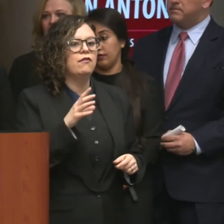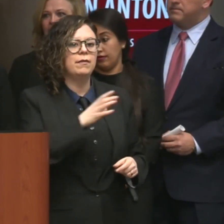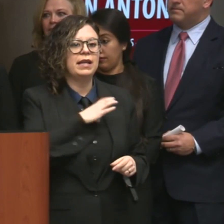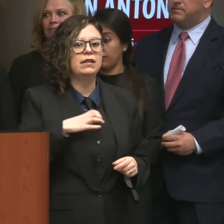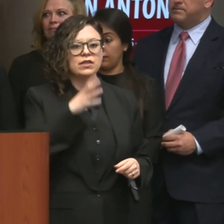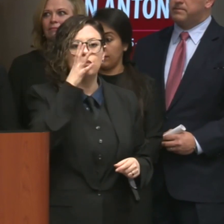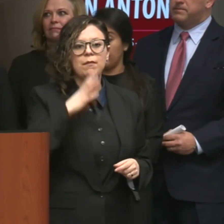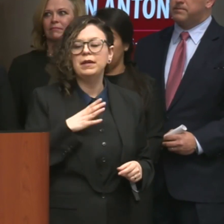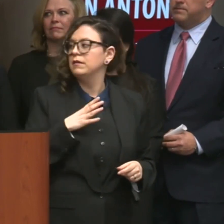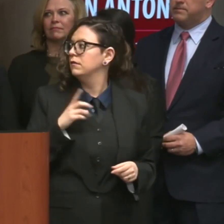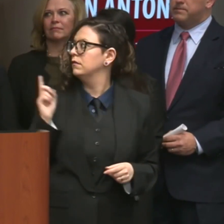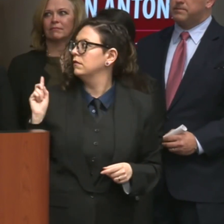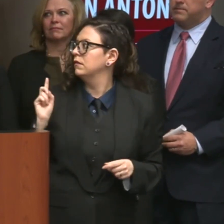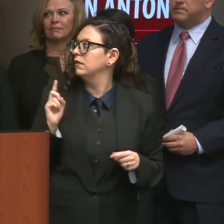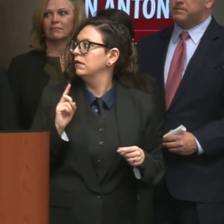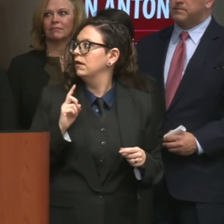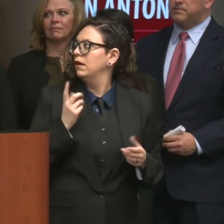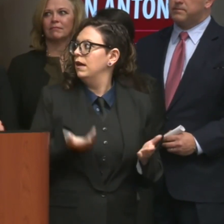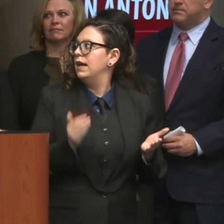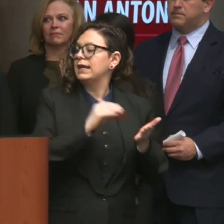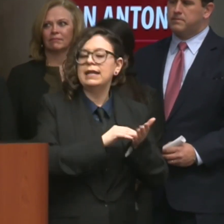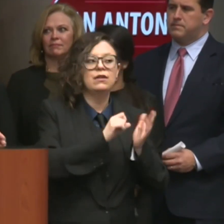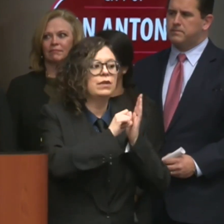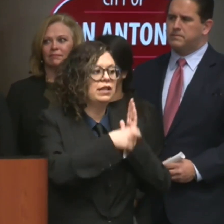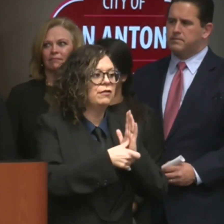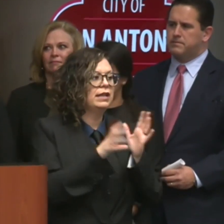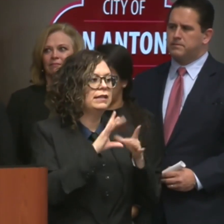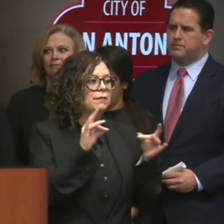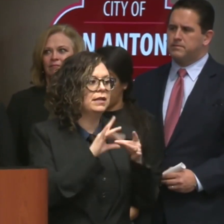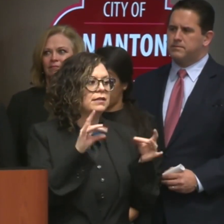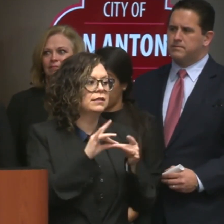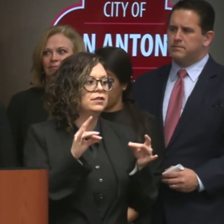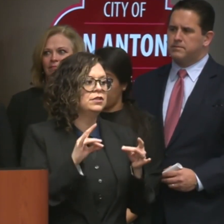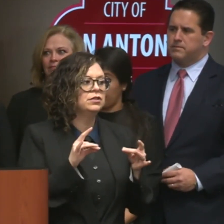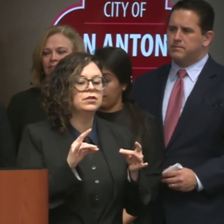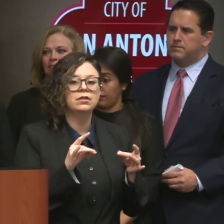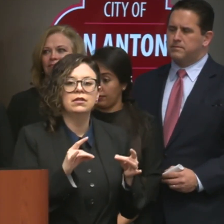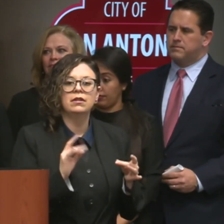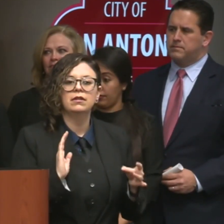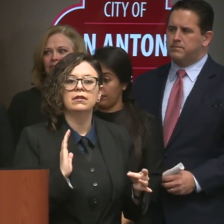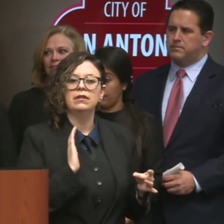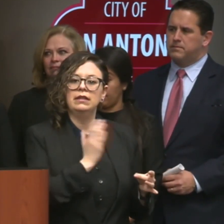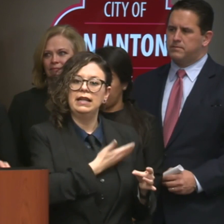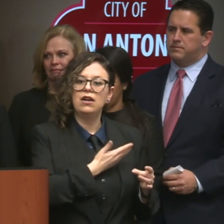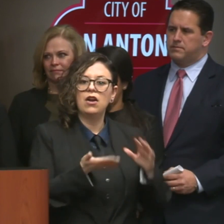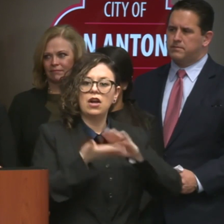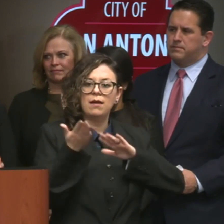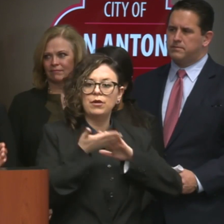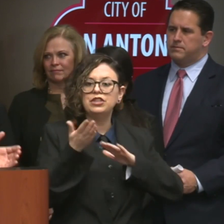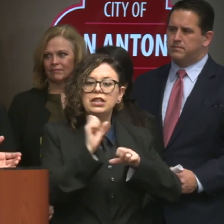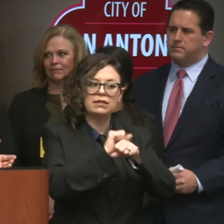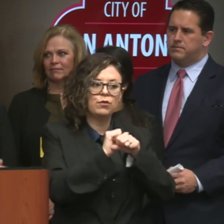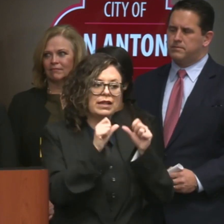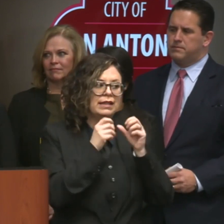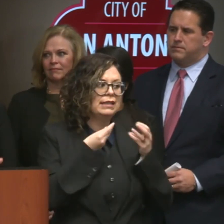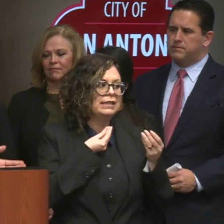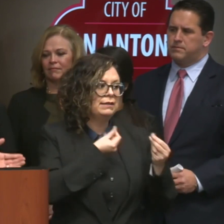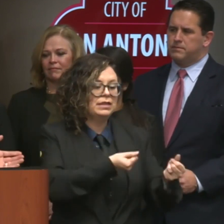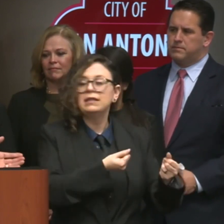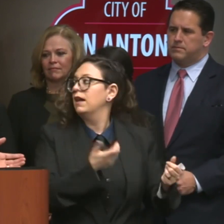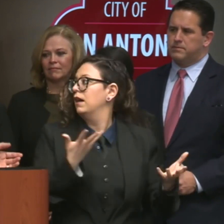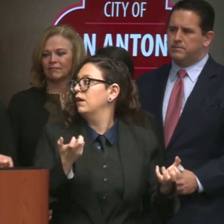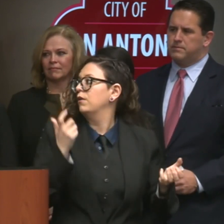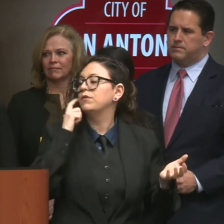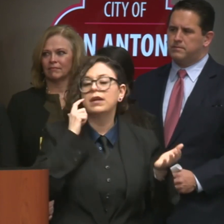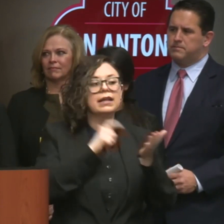me again reiterate the message that our operations has been working seamlessly, and I'd like to recognize